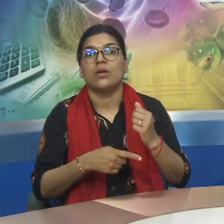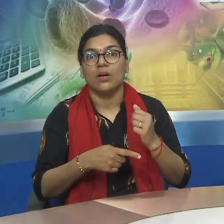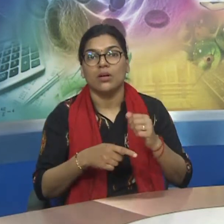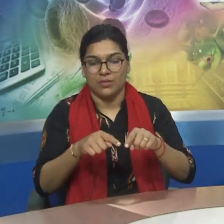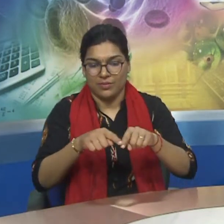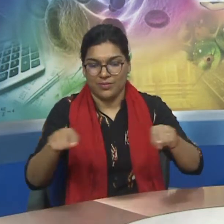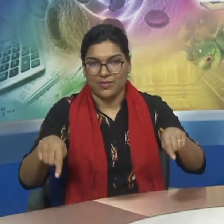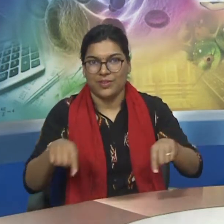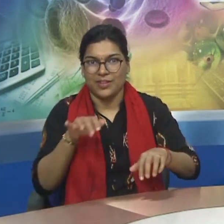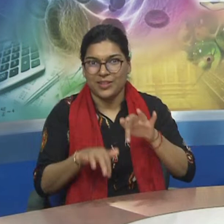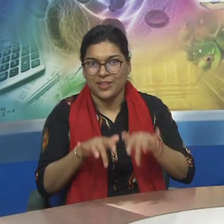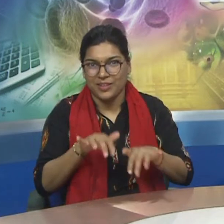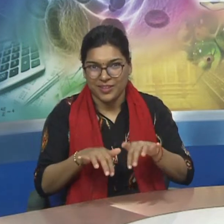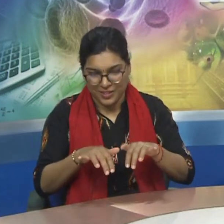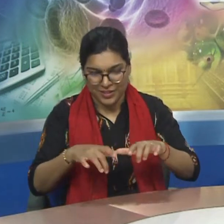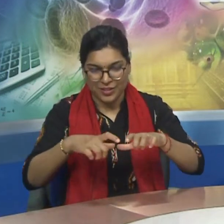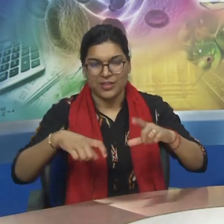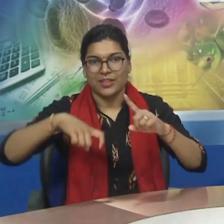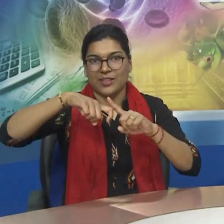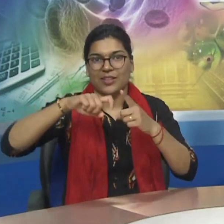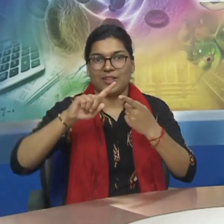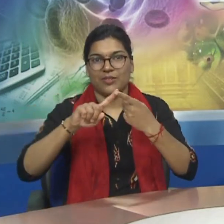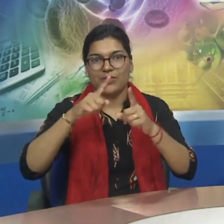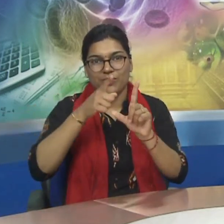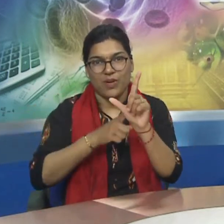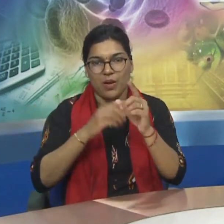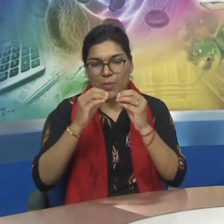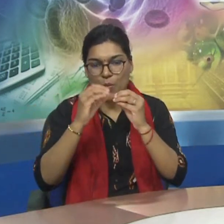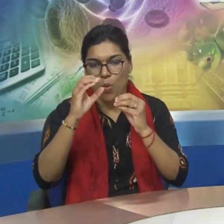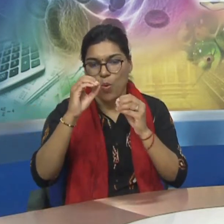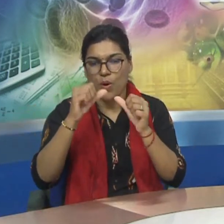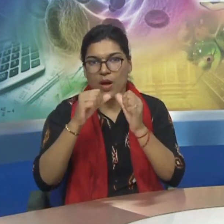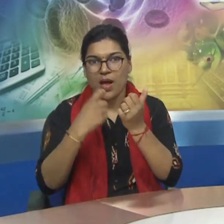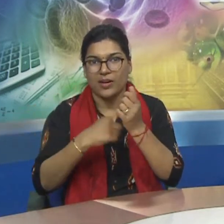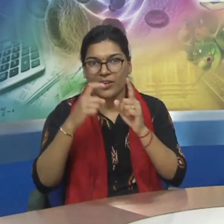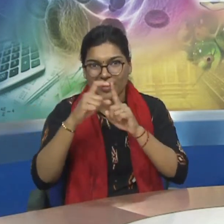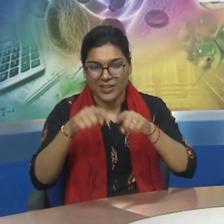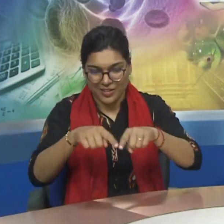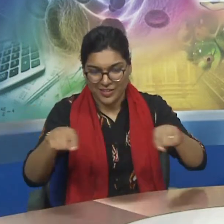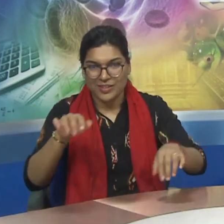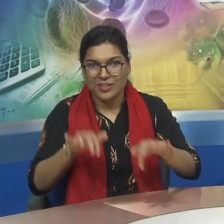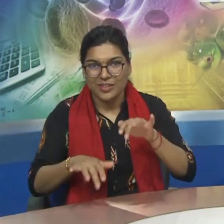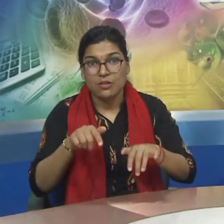And the last objective is you will be able to work on keyboard shortcuts.